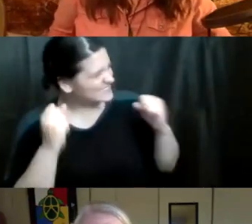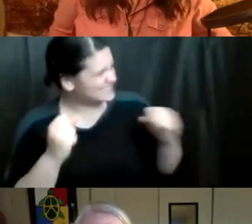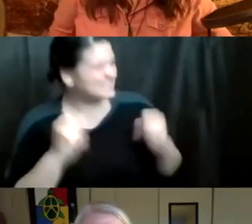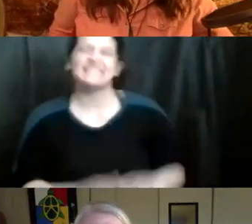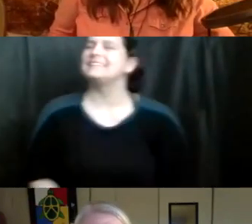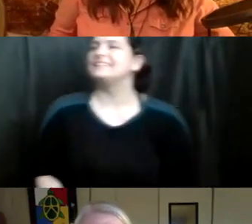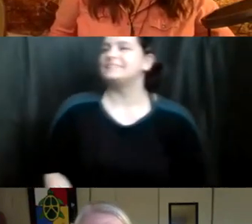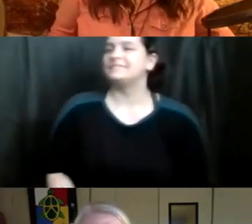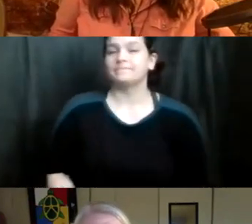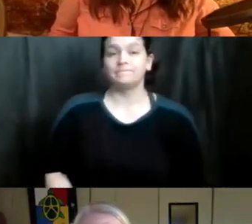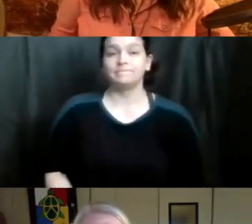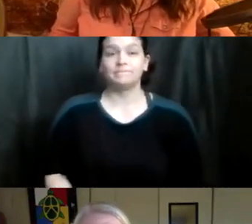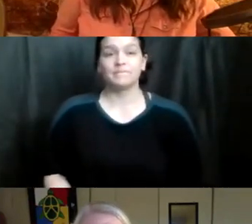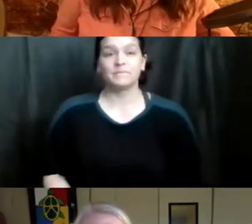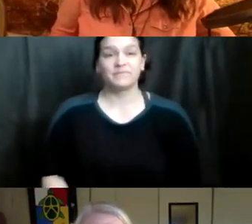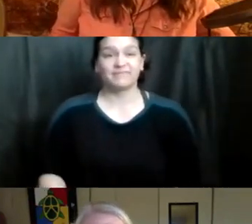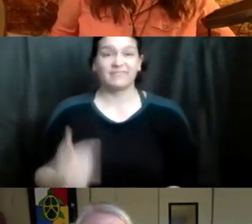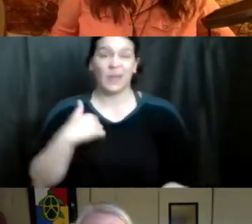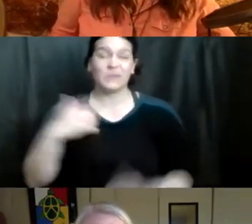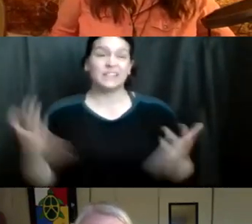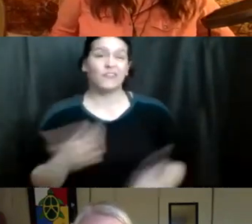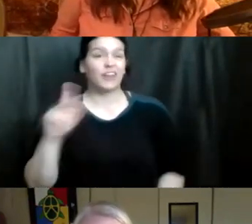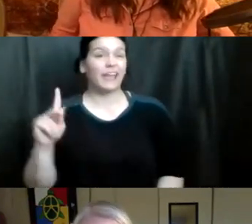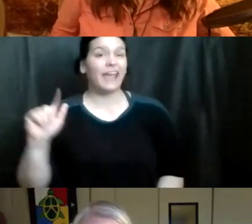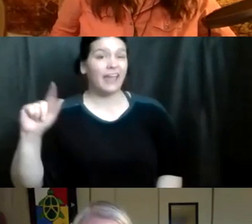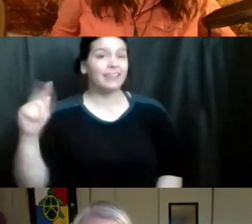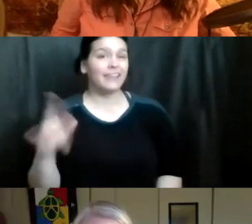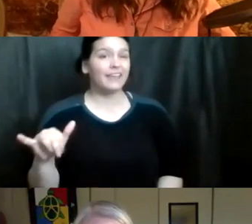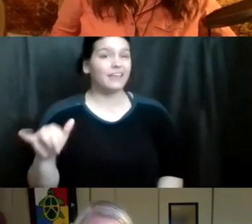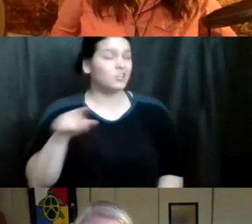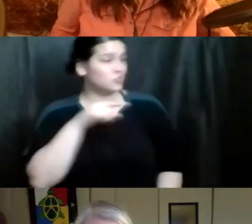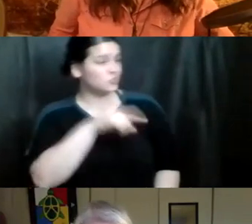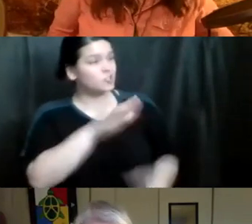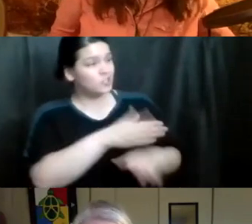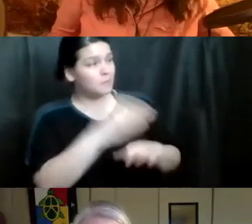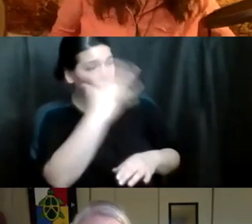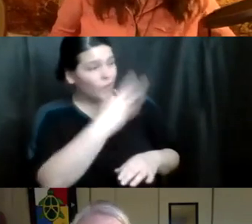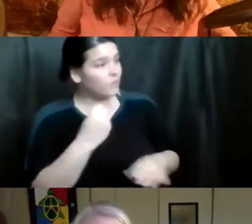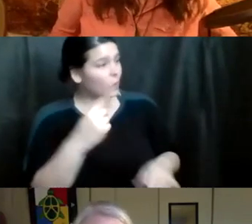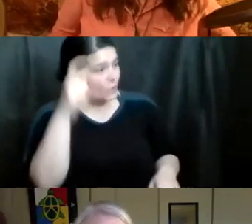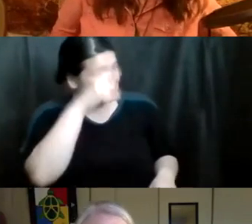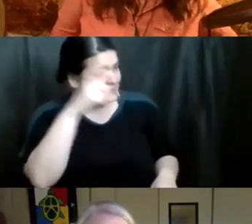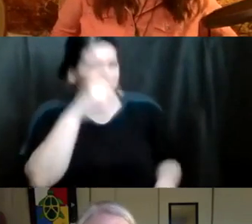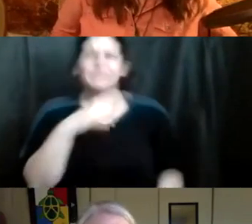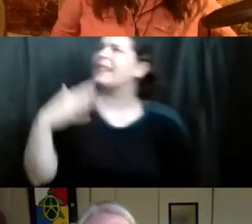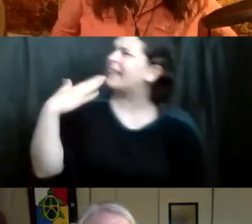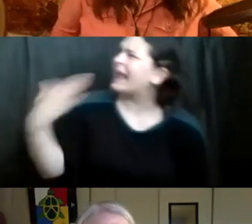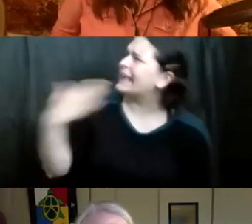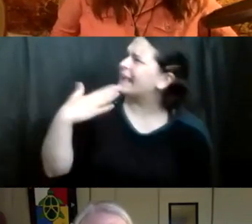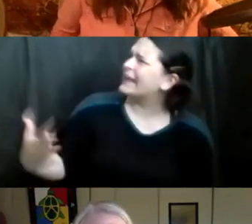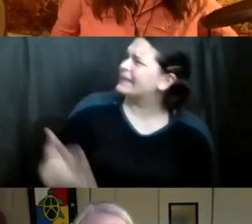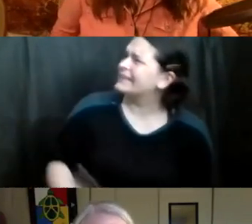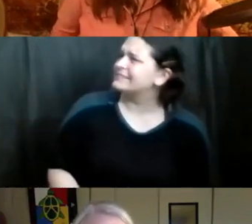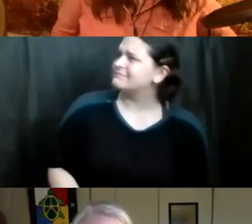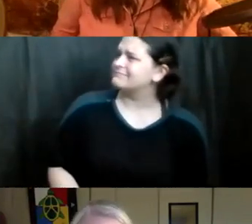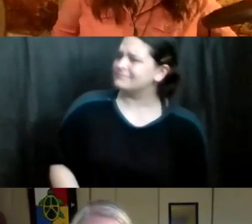I was on for Kathy. She really shared some beautiful wisdom, Kathy. Thank you. It's a pleasure and an